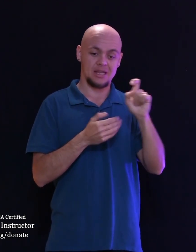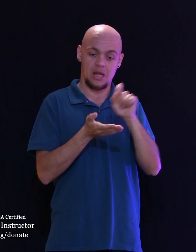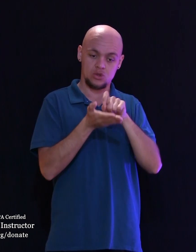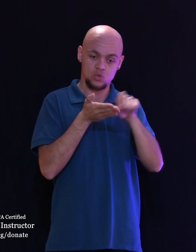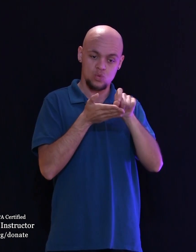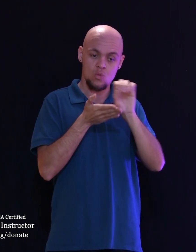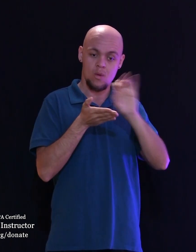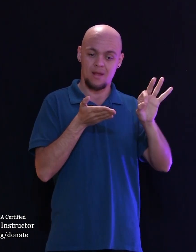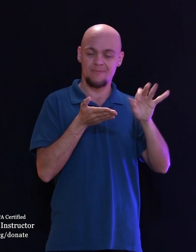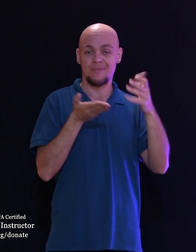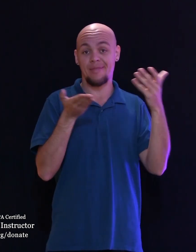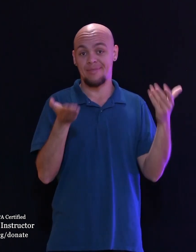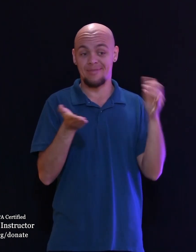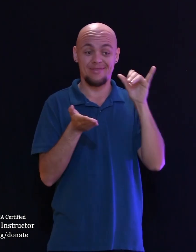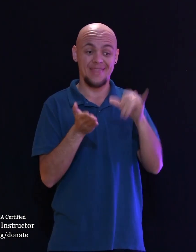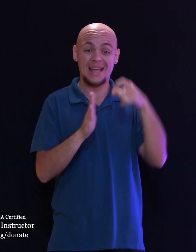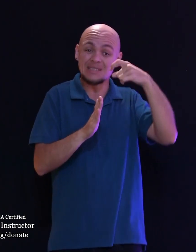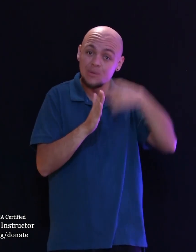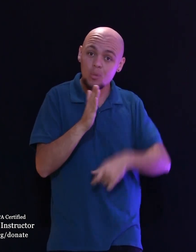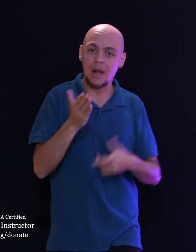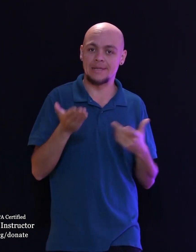the price you pay.